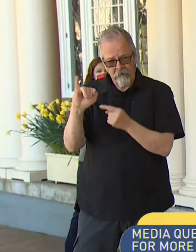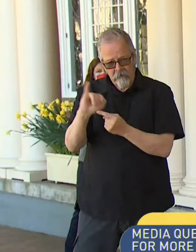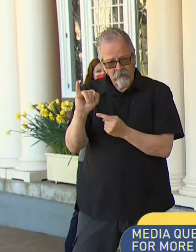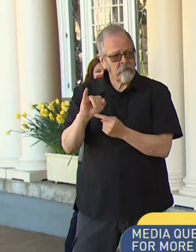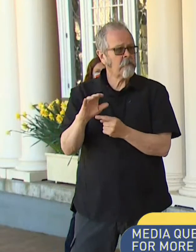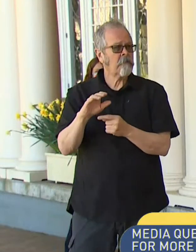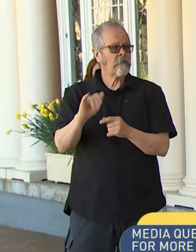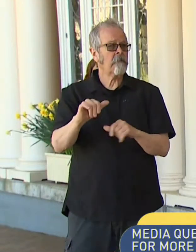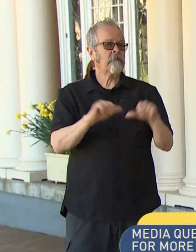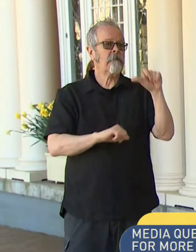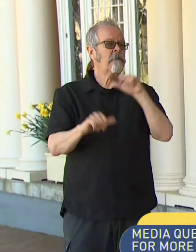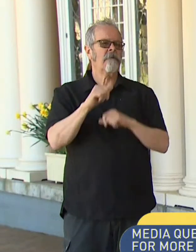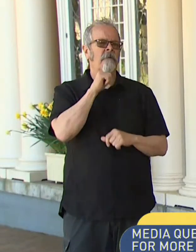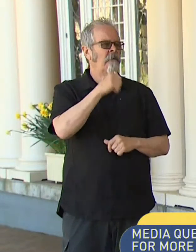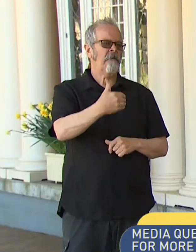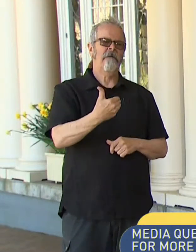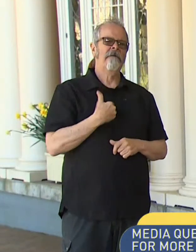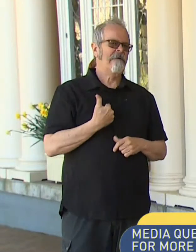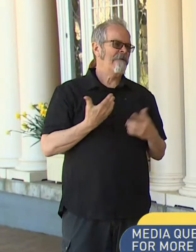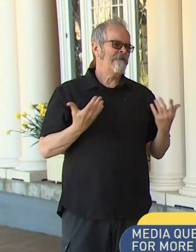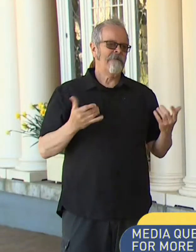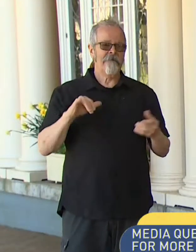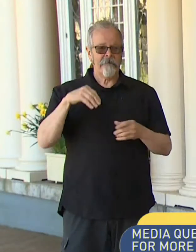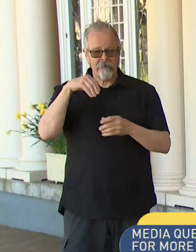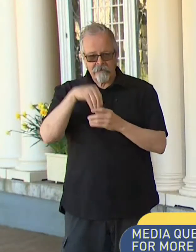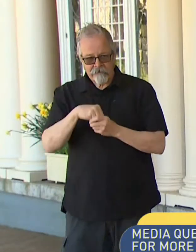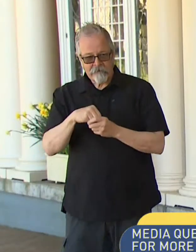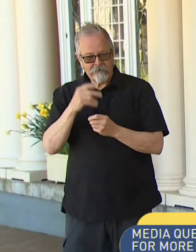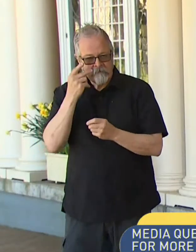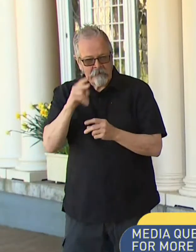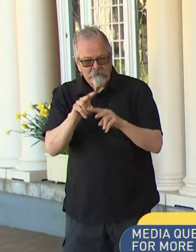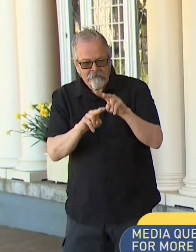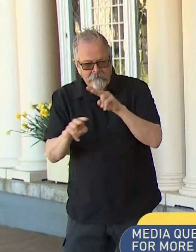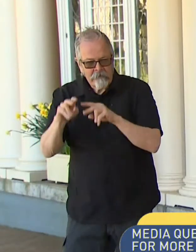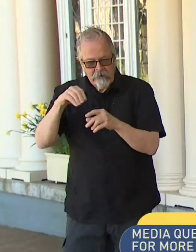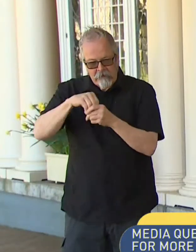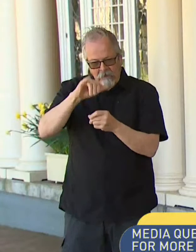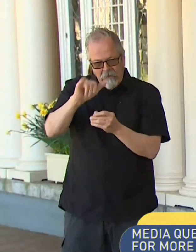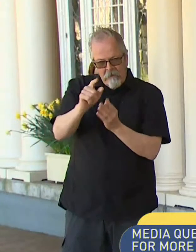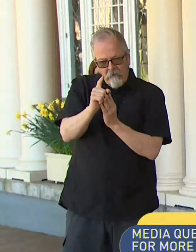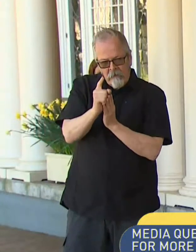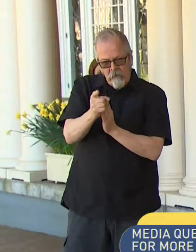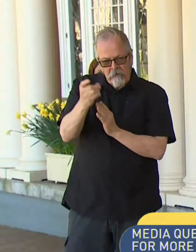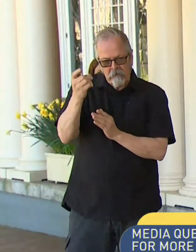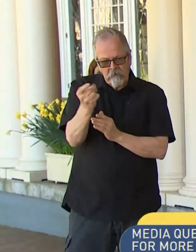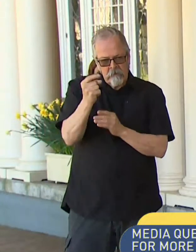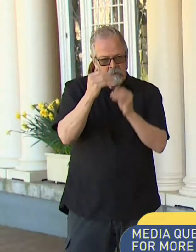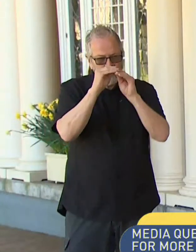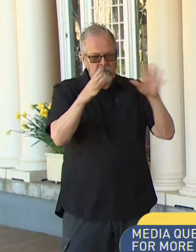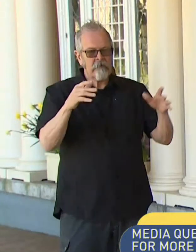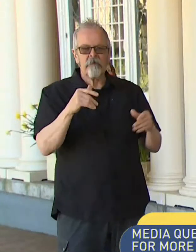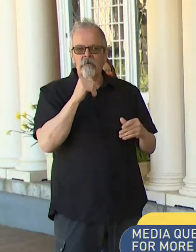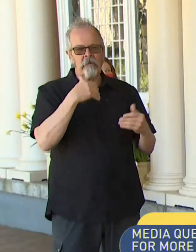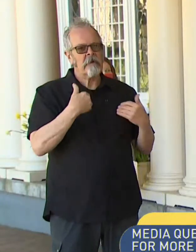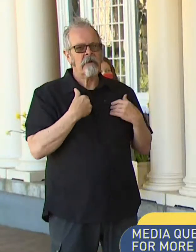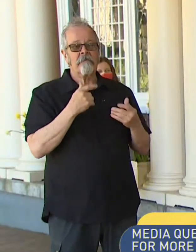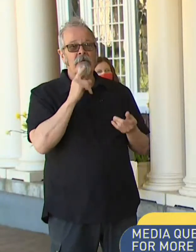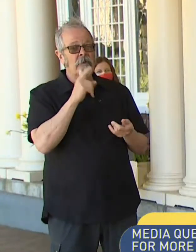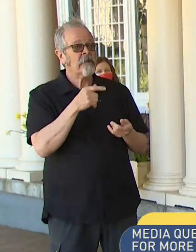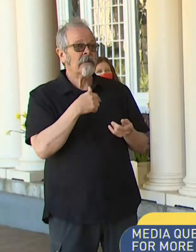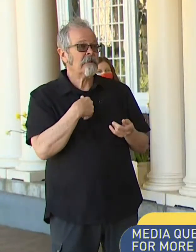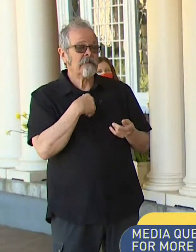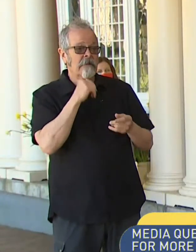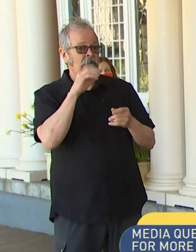not really have an insight on that at the moment. So I don't think the answer scientifically exists to allow us to take that